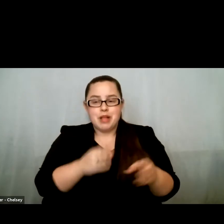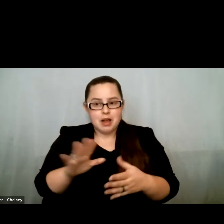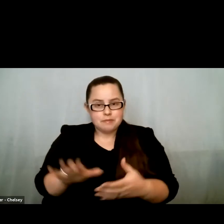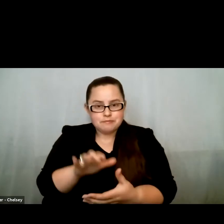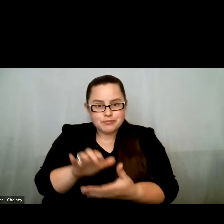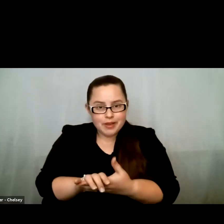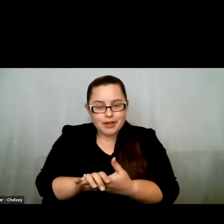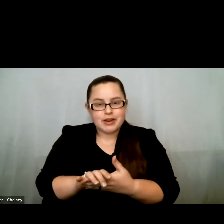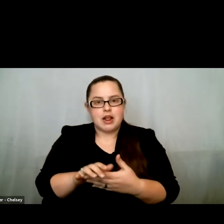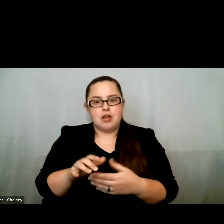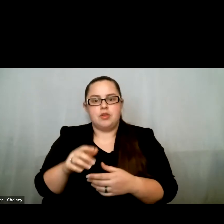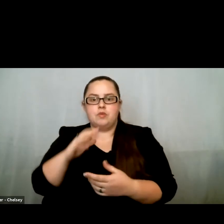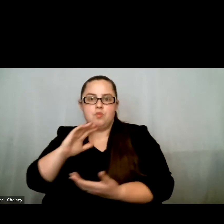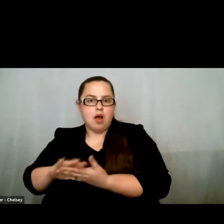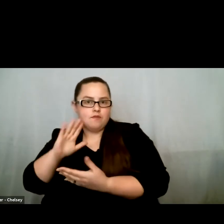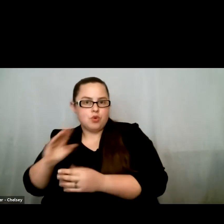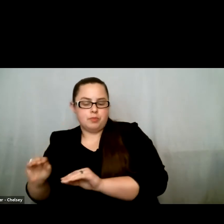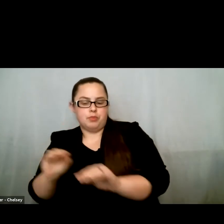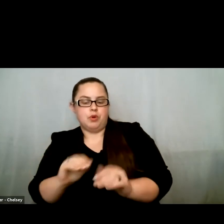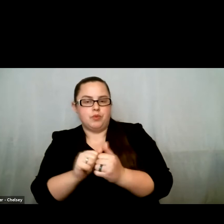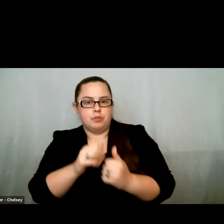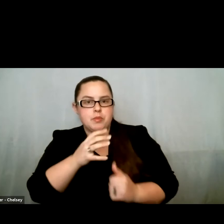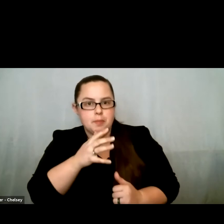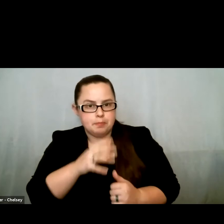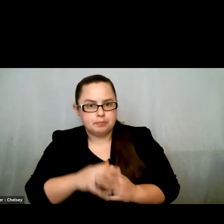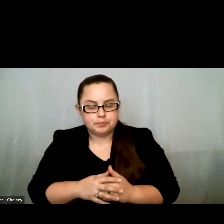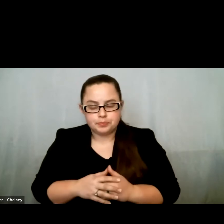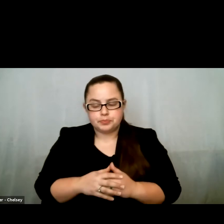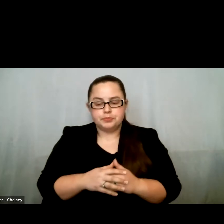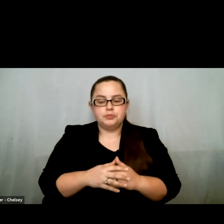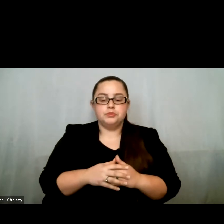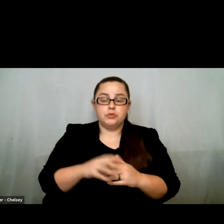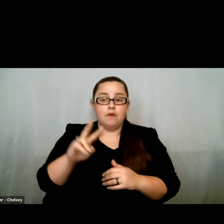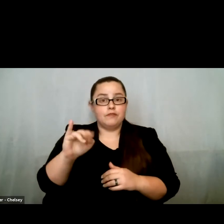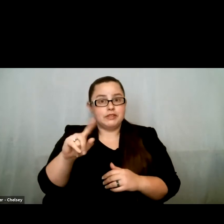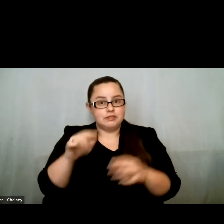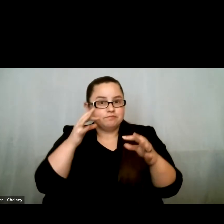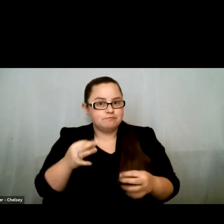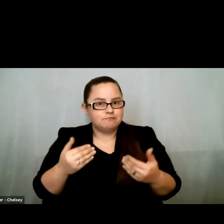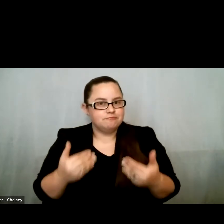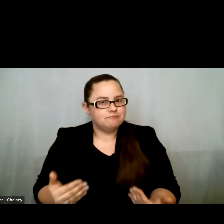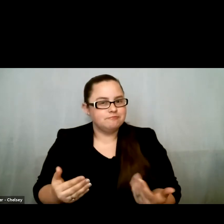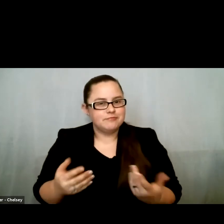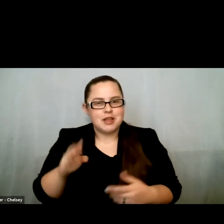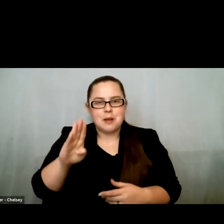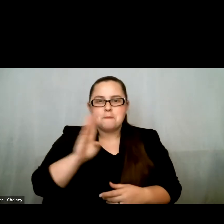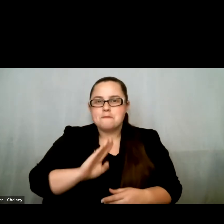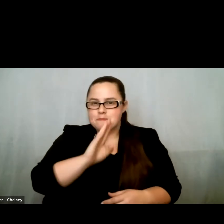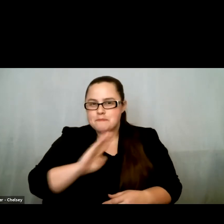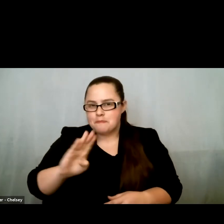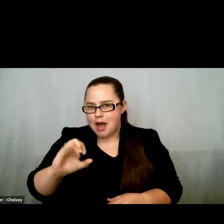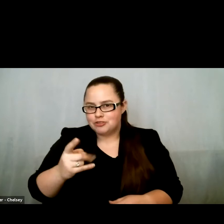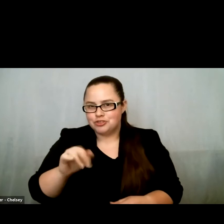his mom. Okay, so Vincent wanted to go out to a bachelor's party with some friends, white and